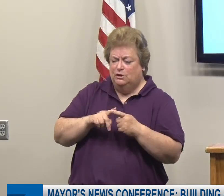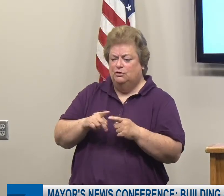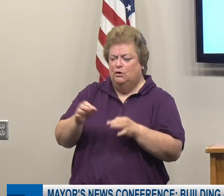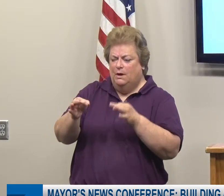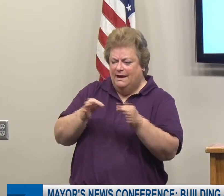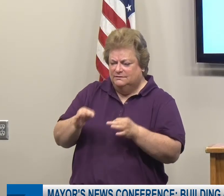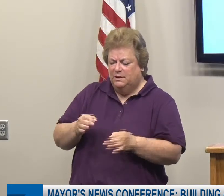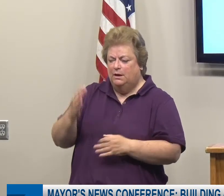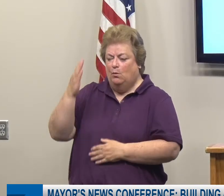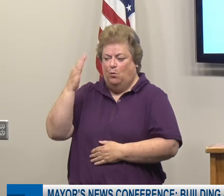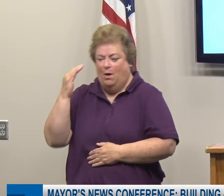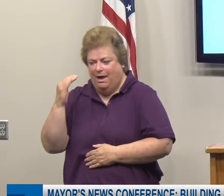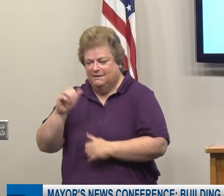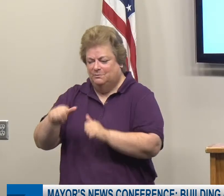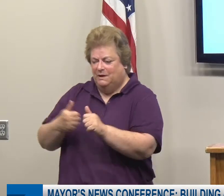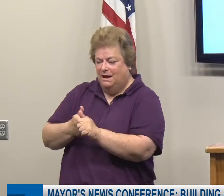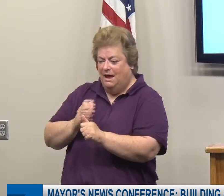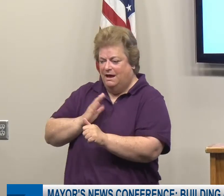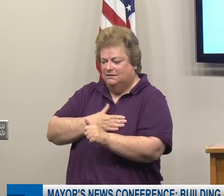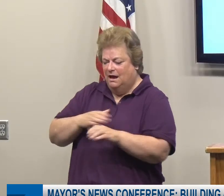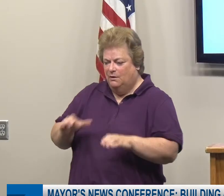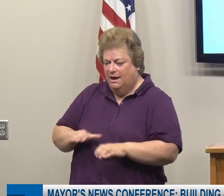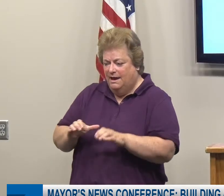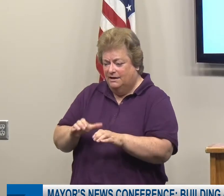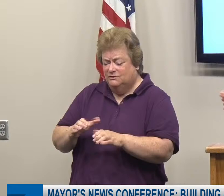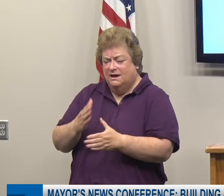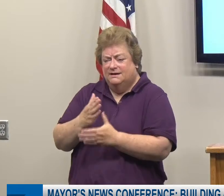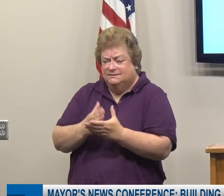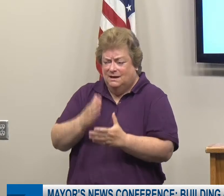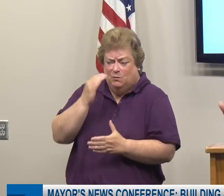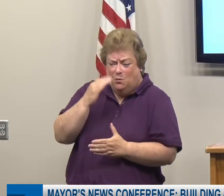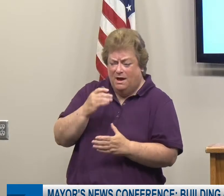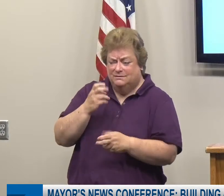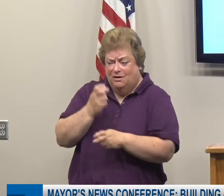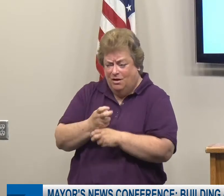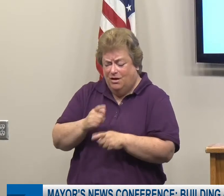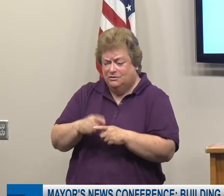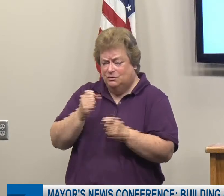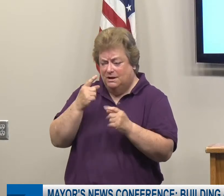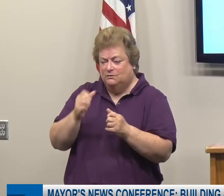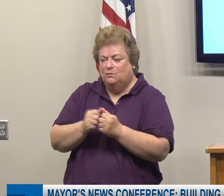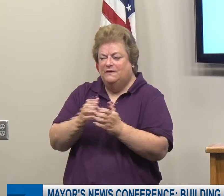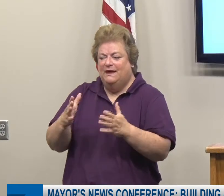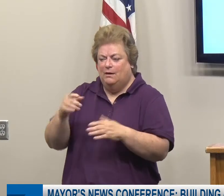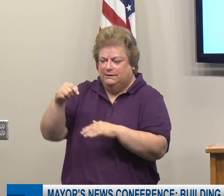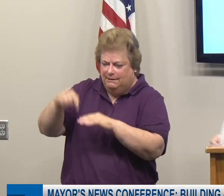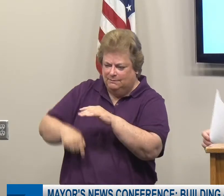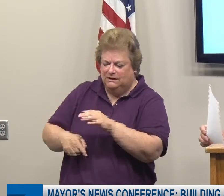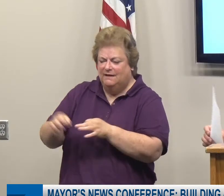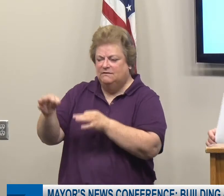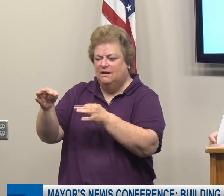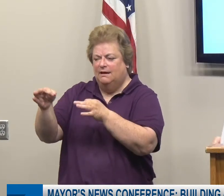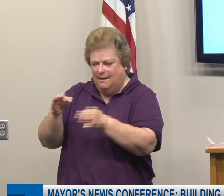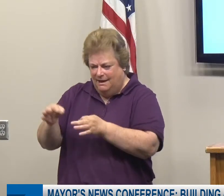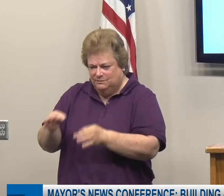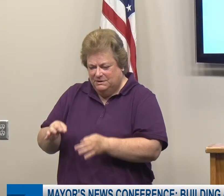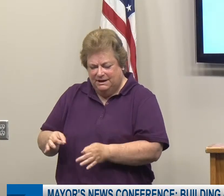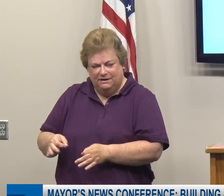behind some of the actions. Some of those whys are difficult to understand without having that in-depth explanation. And